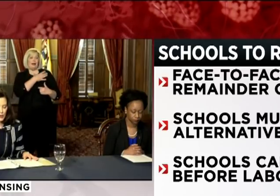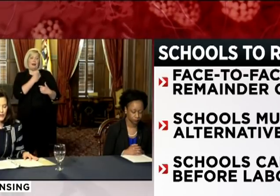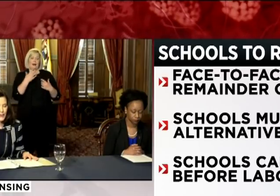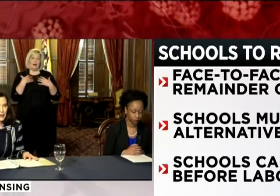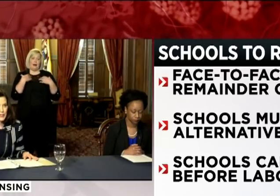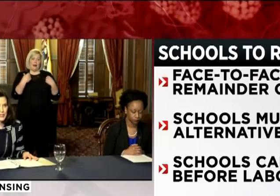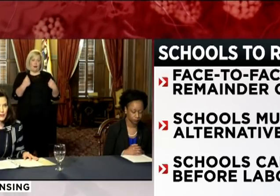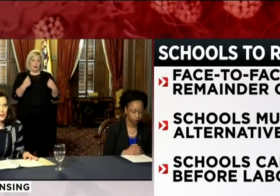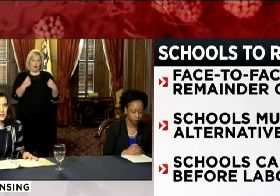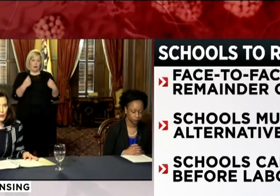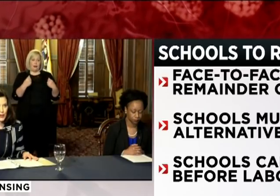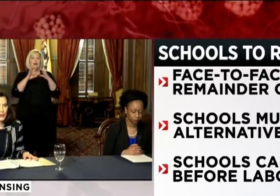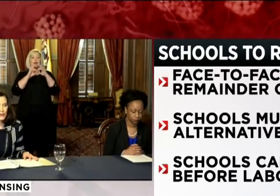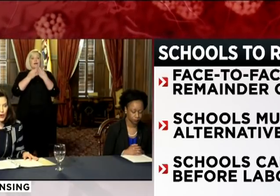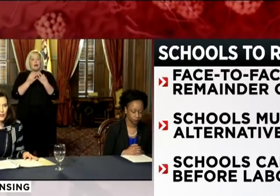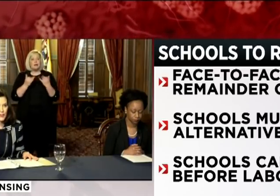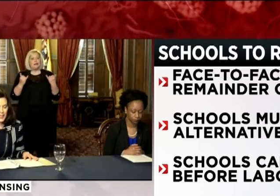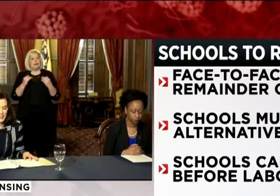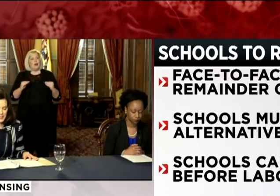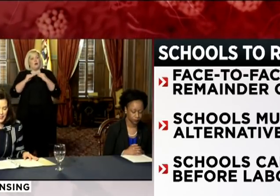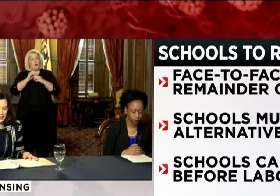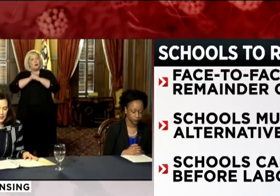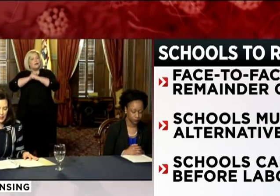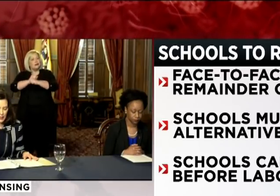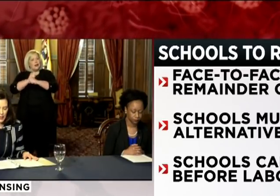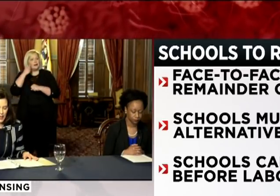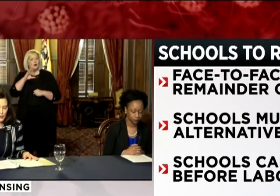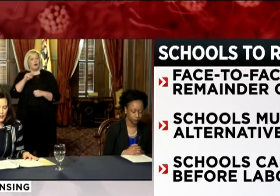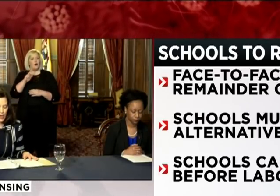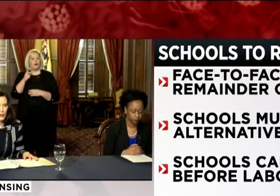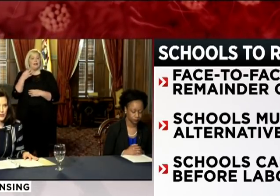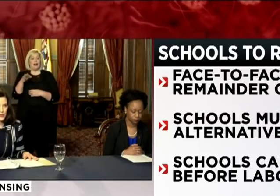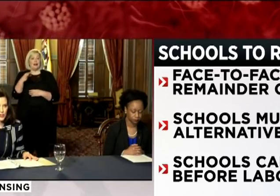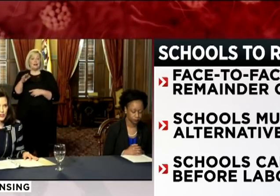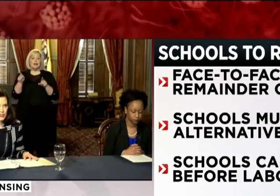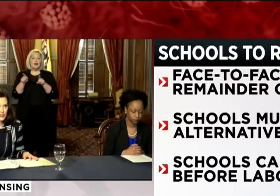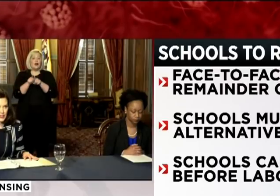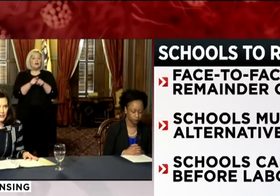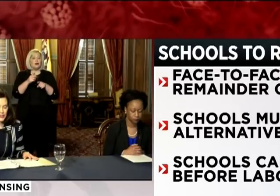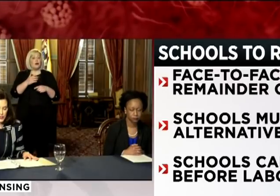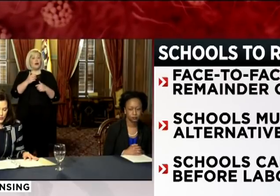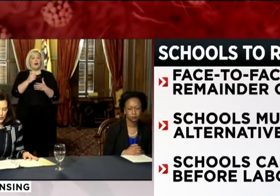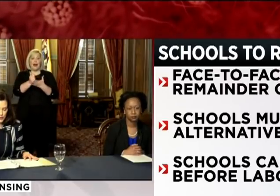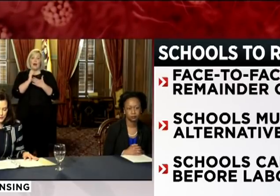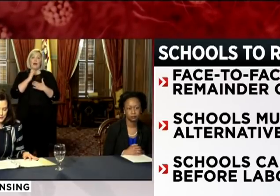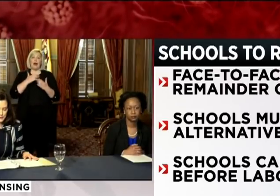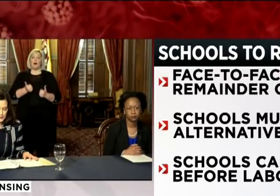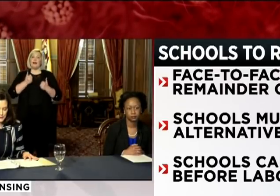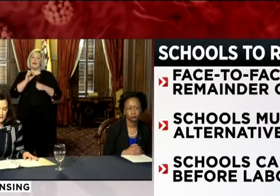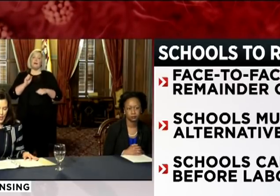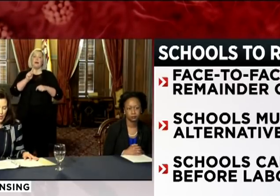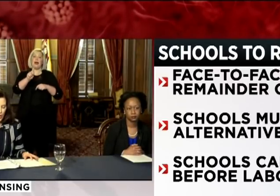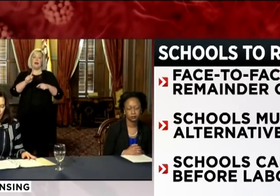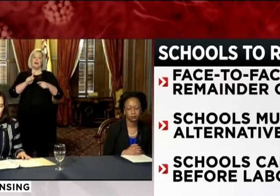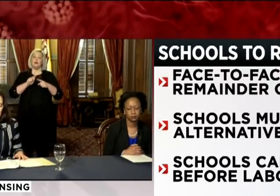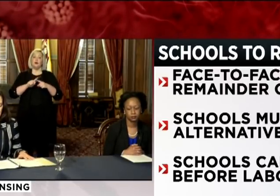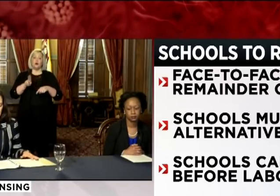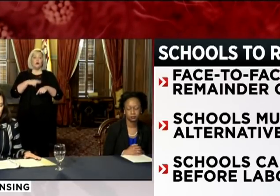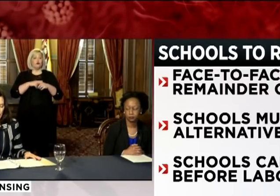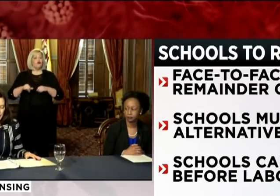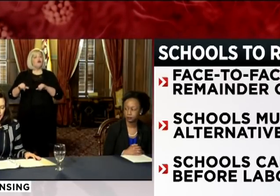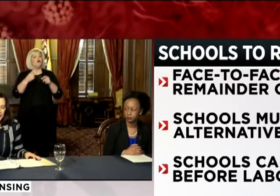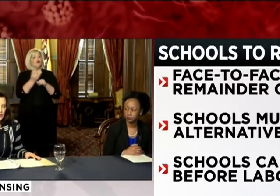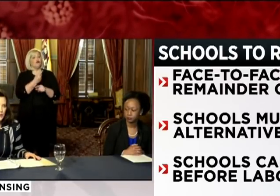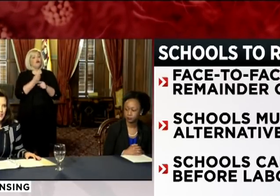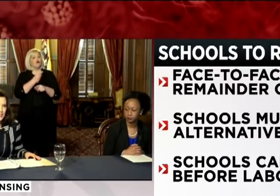will protect more families from the spread of COVID-19, and it will help us return to life sooner. Over the